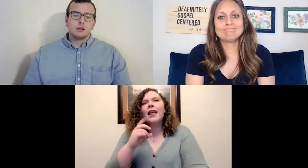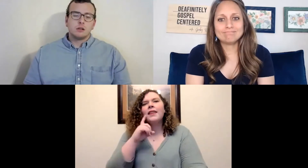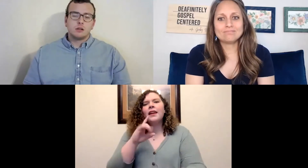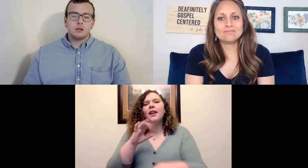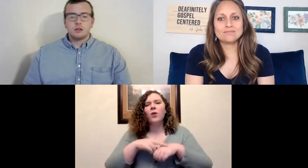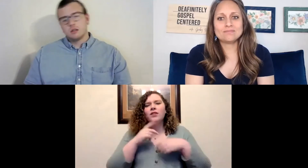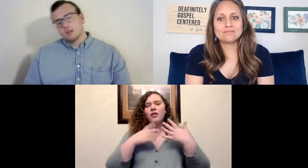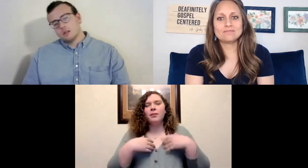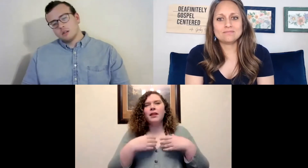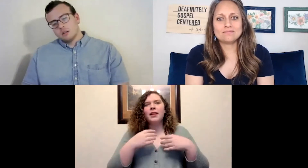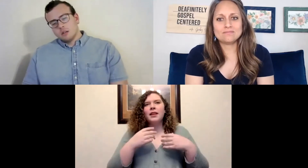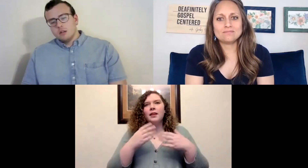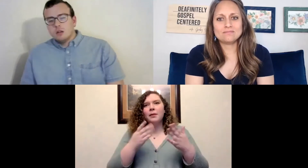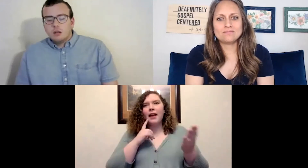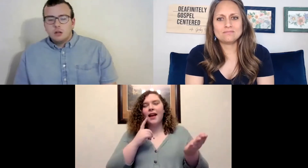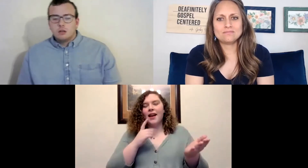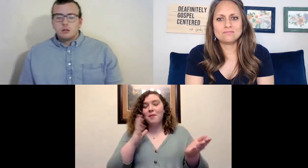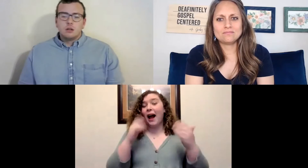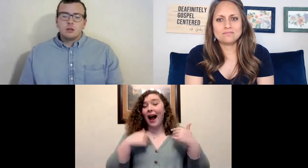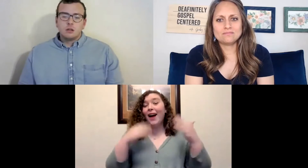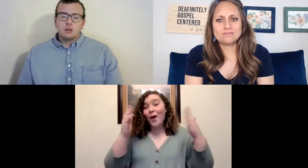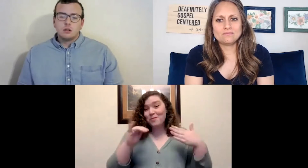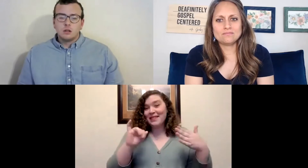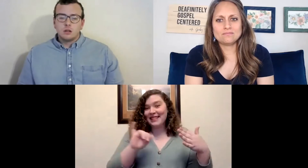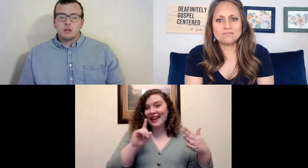Yeah. Yeah, and I think that,